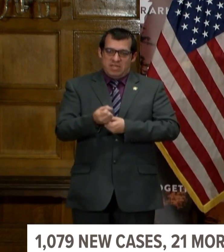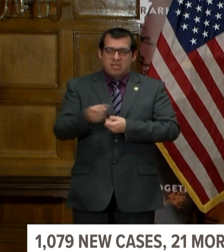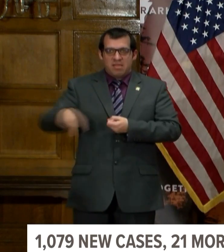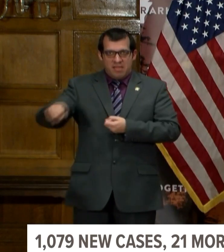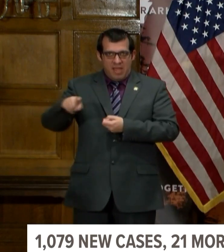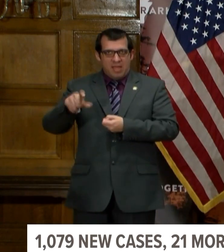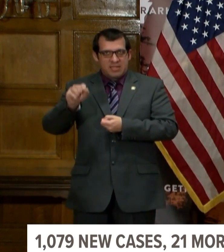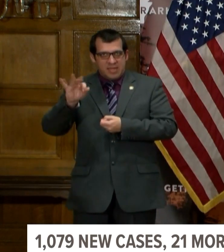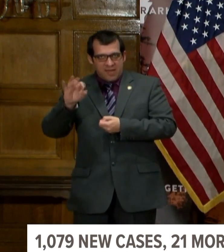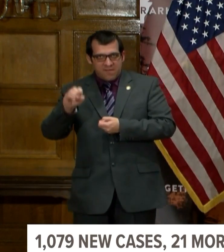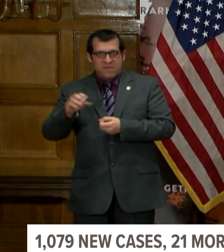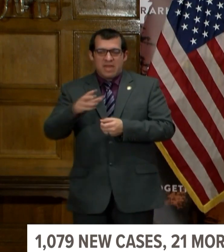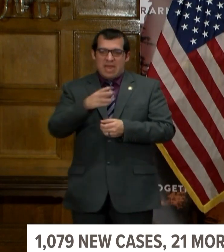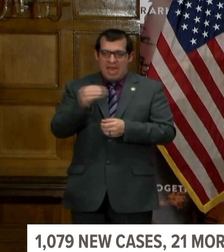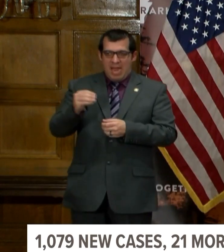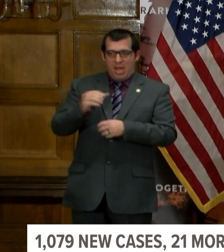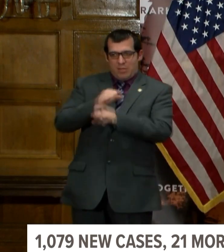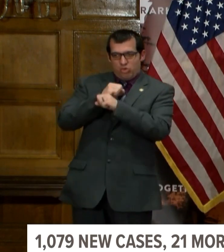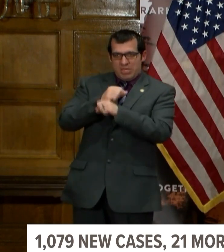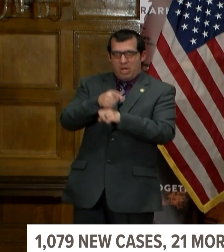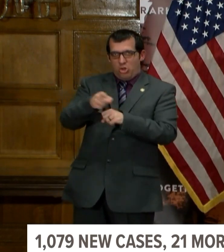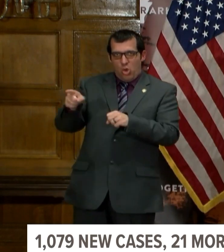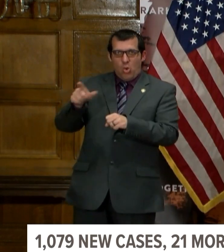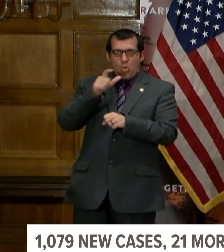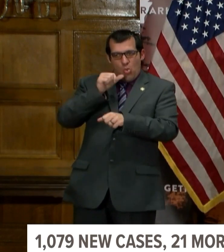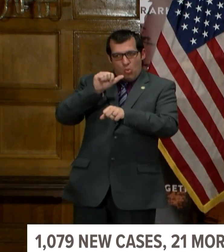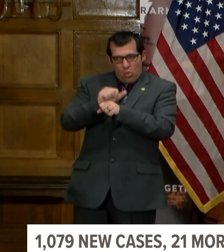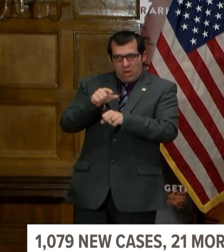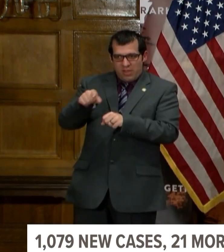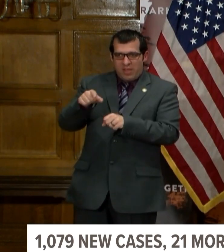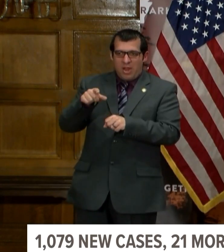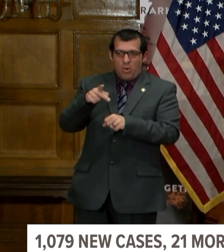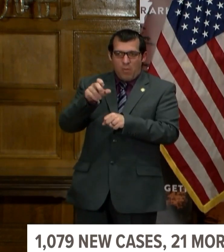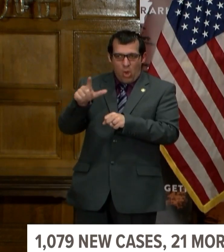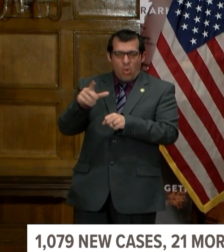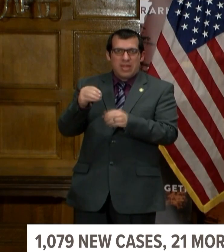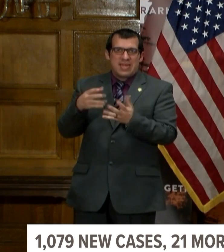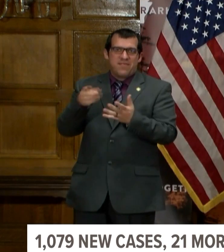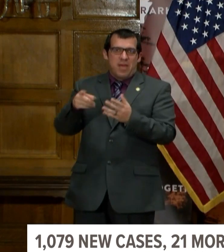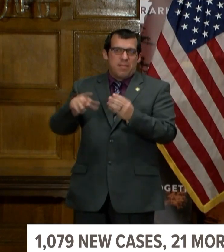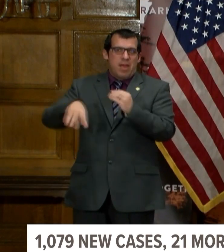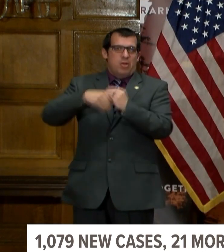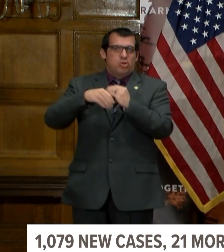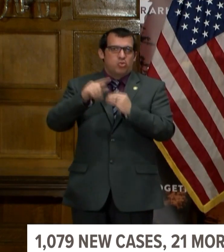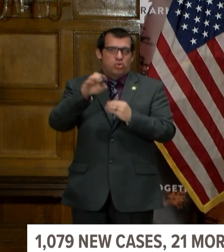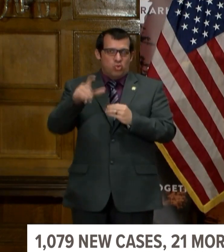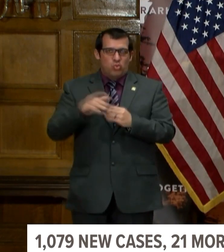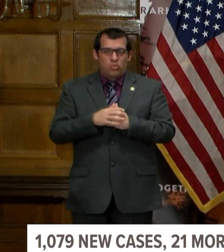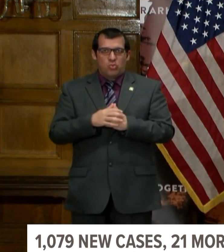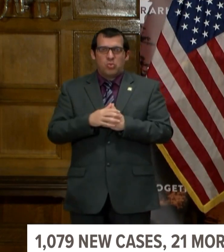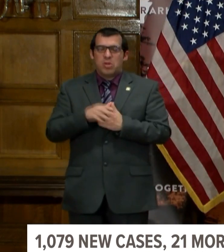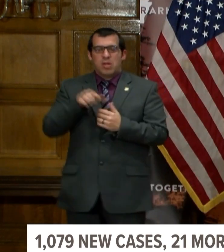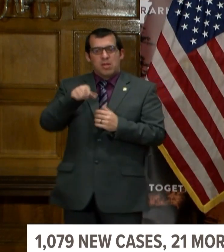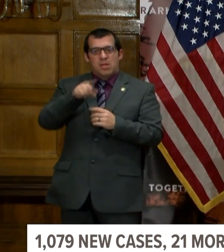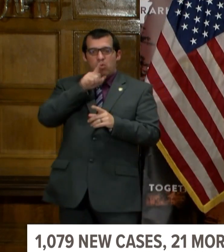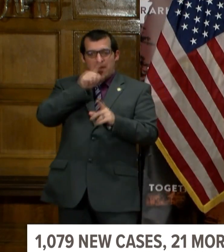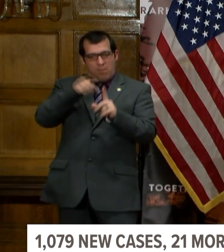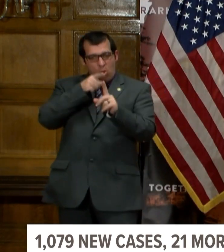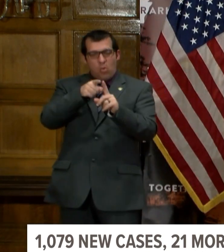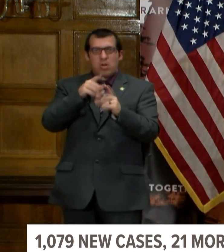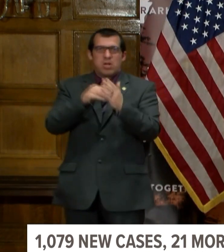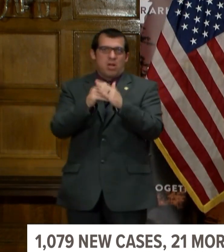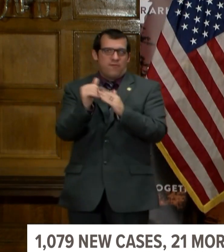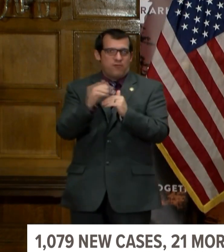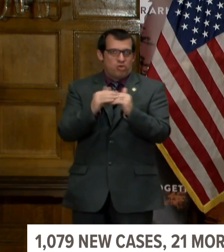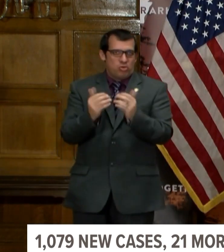are safe, as well as protecting the poll workers and giving them an additional tool. So this is a matter of comfort level. It's a